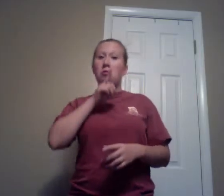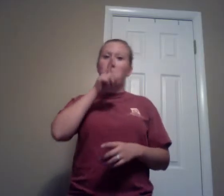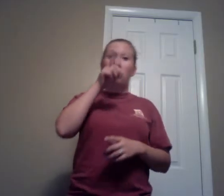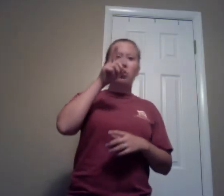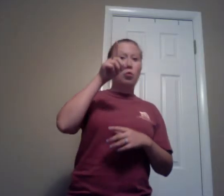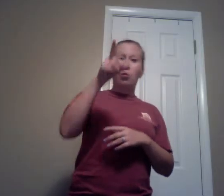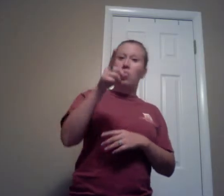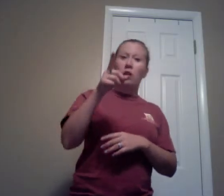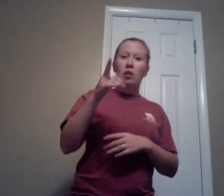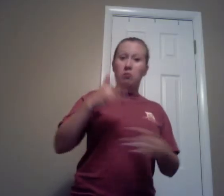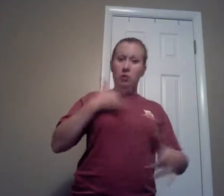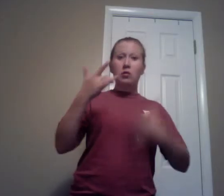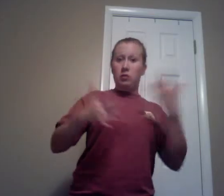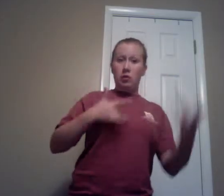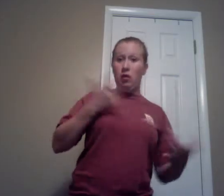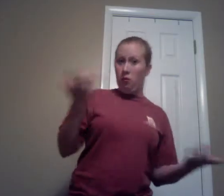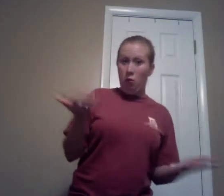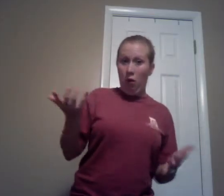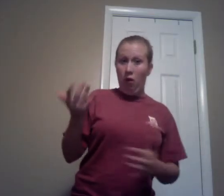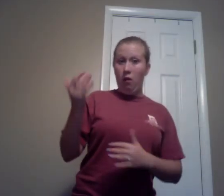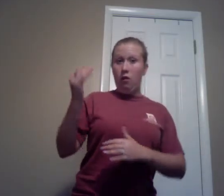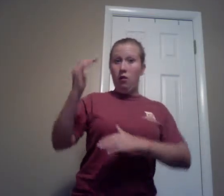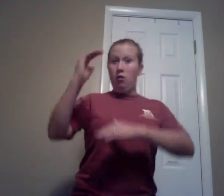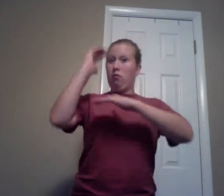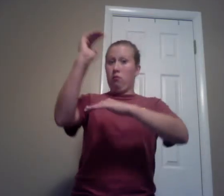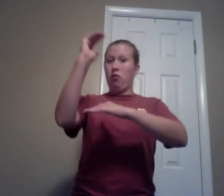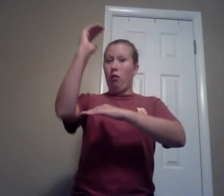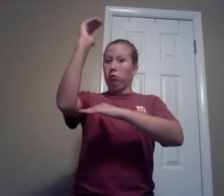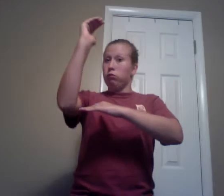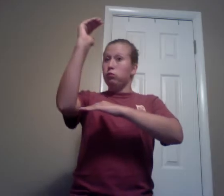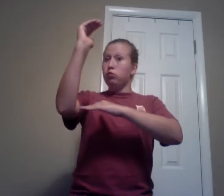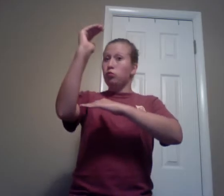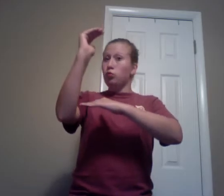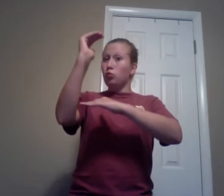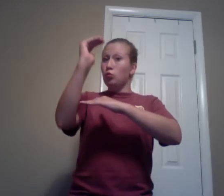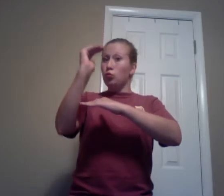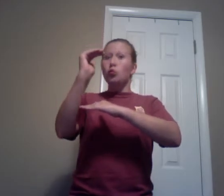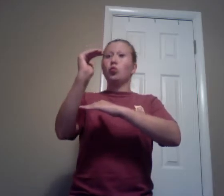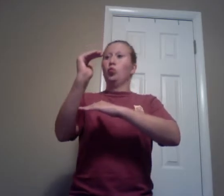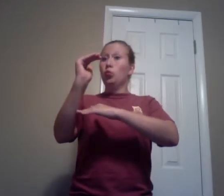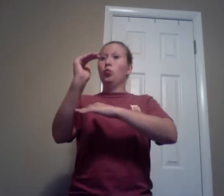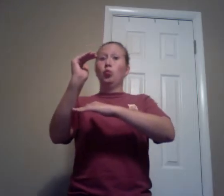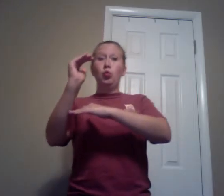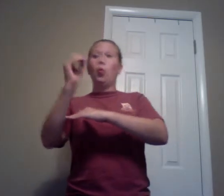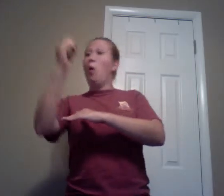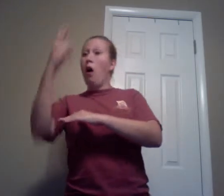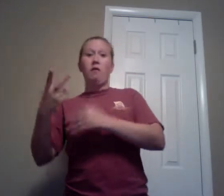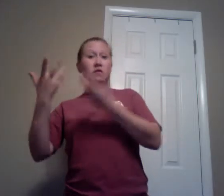amount remaining is getting less. However, as people get about halfway through sometimes,